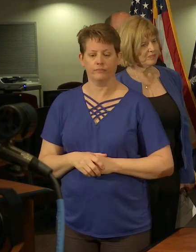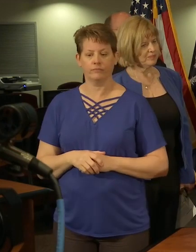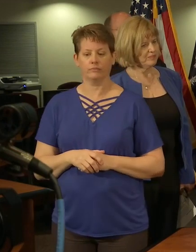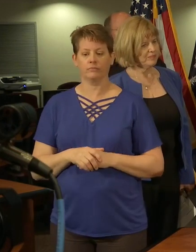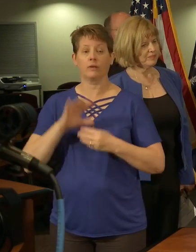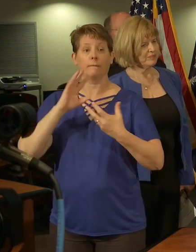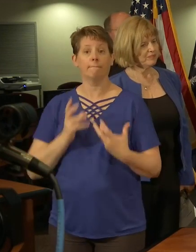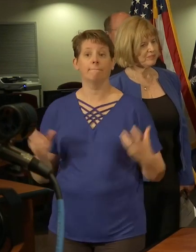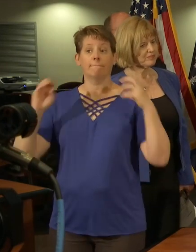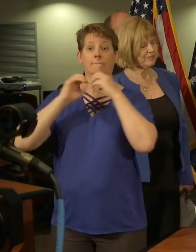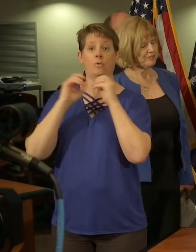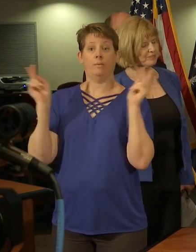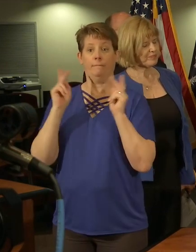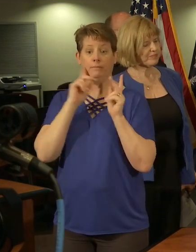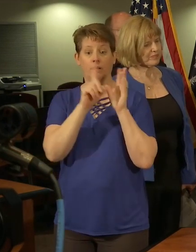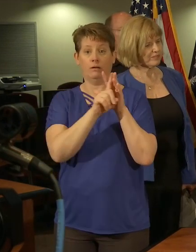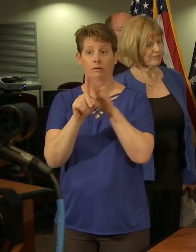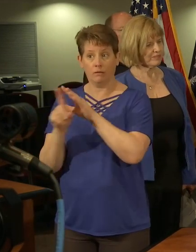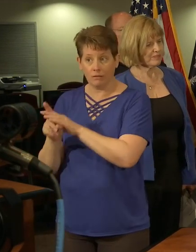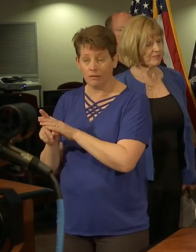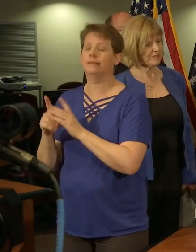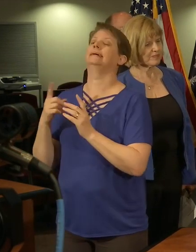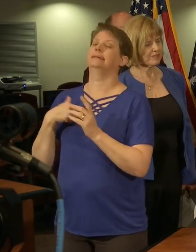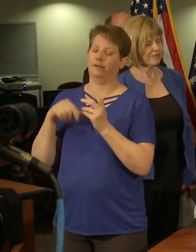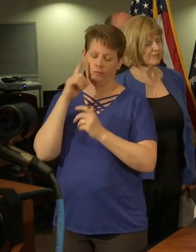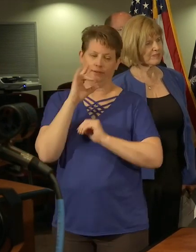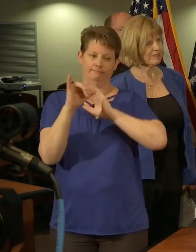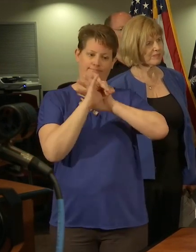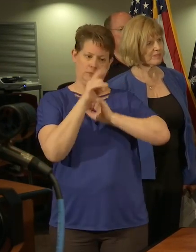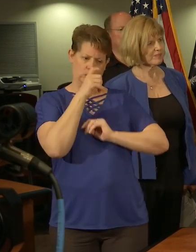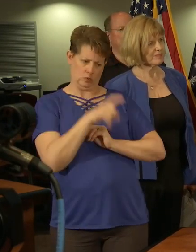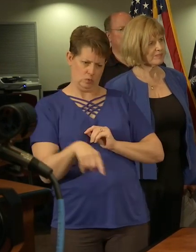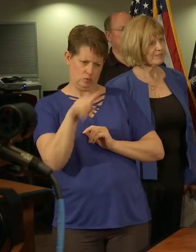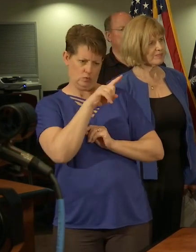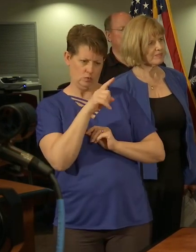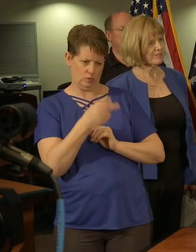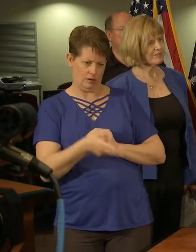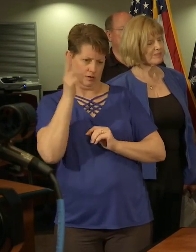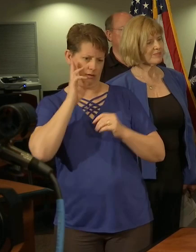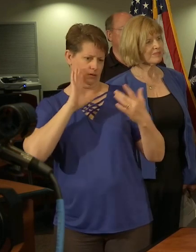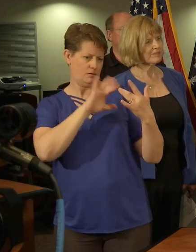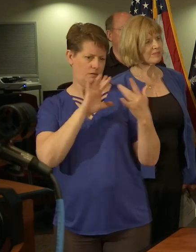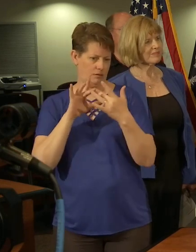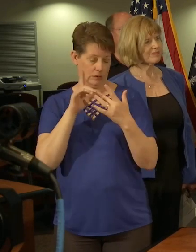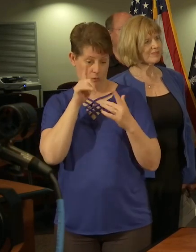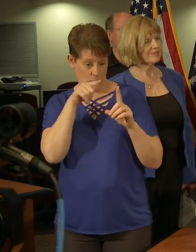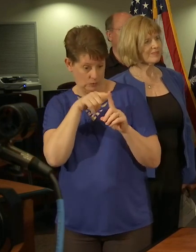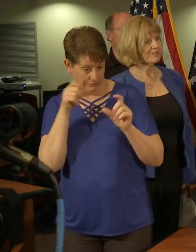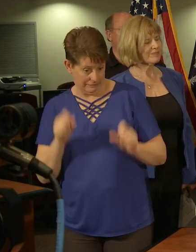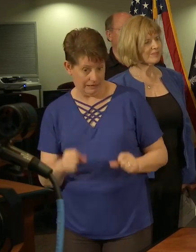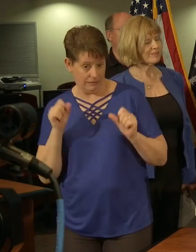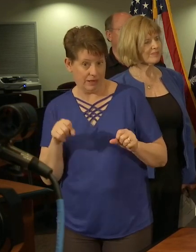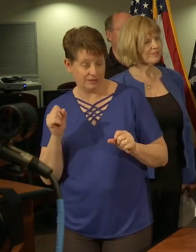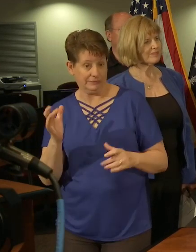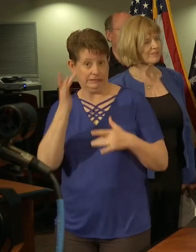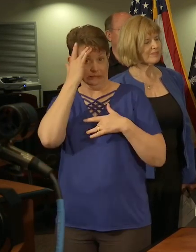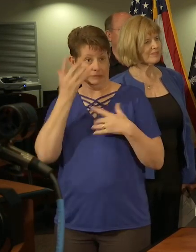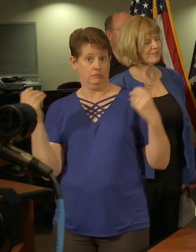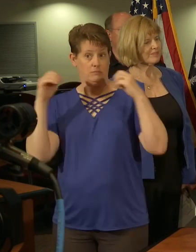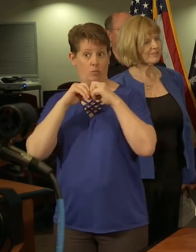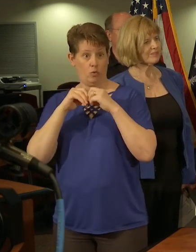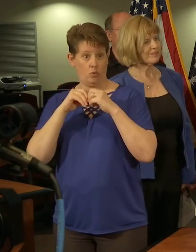we are prioritizing identifying close contacts who are at high risk of illness from exposure and who may be more likely